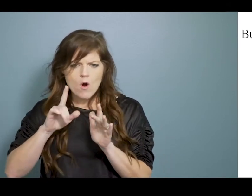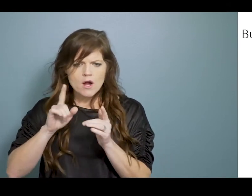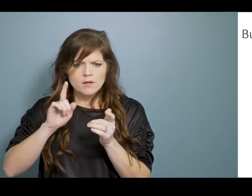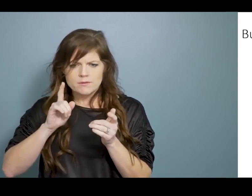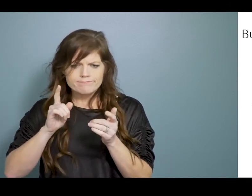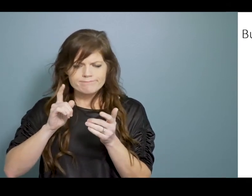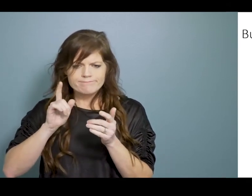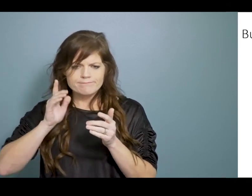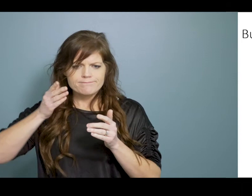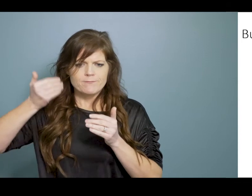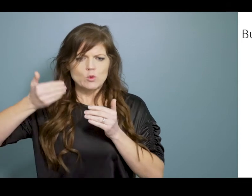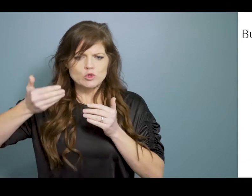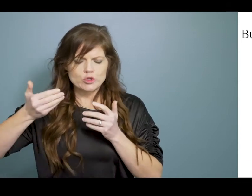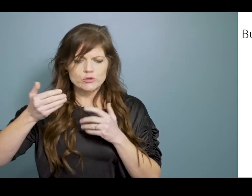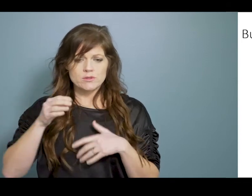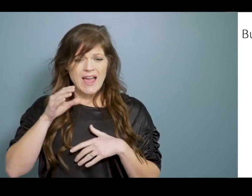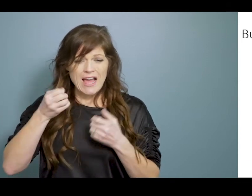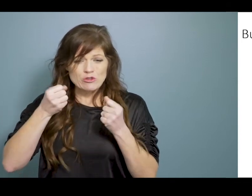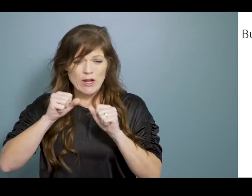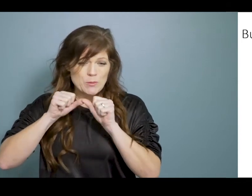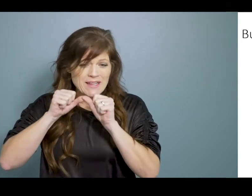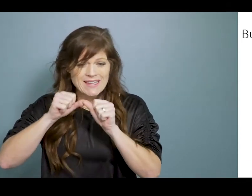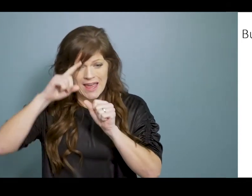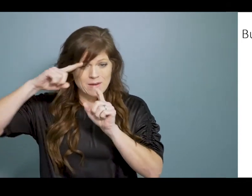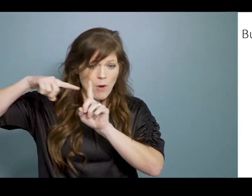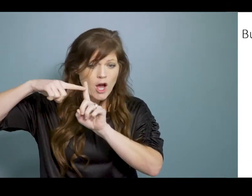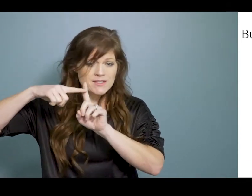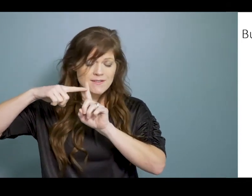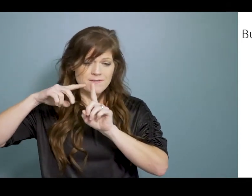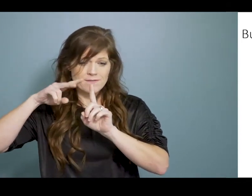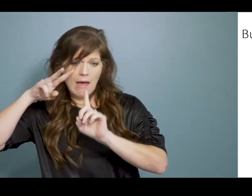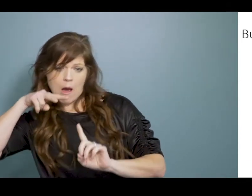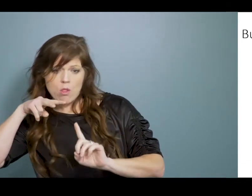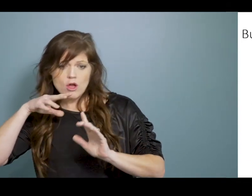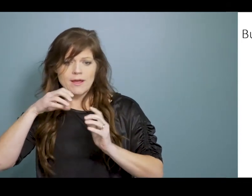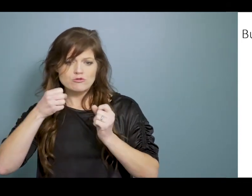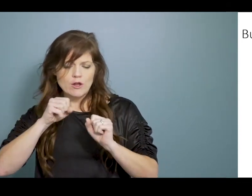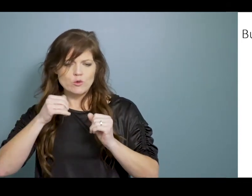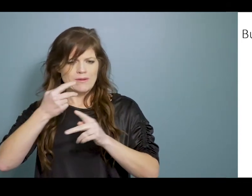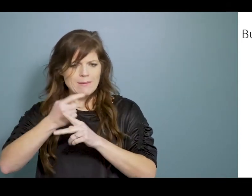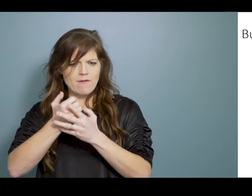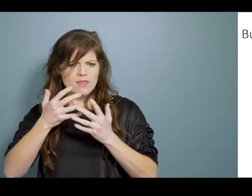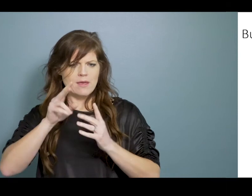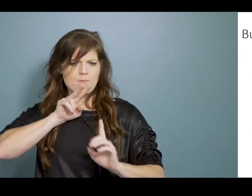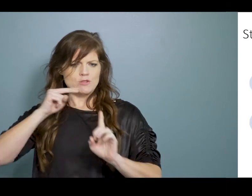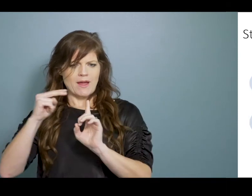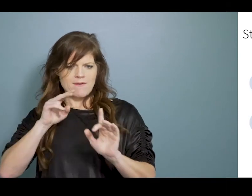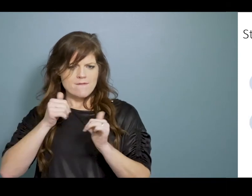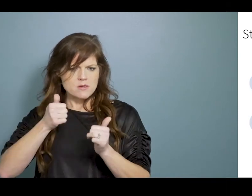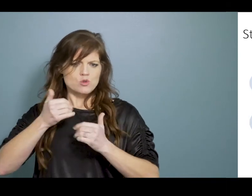I think has been challenged this year, and trying to keep things in perspective.